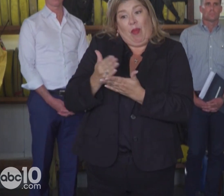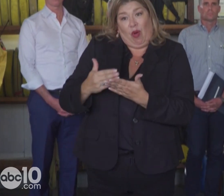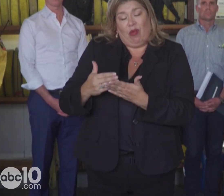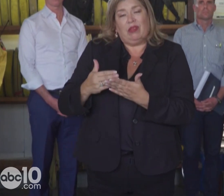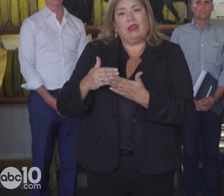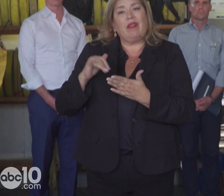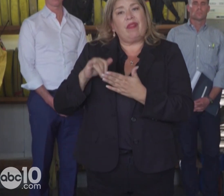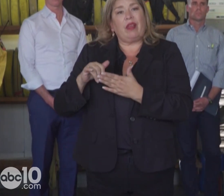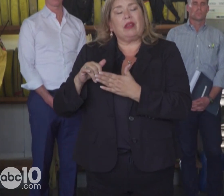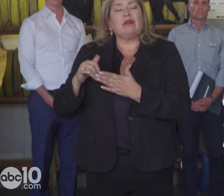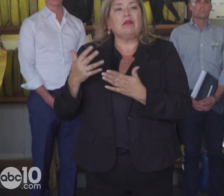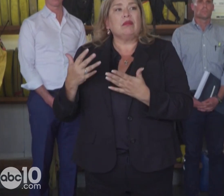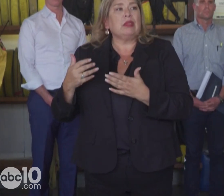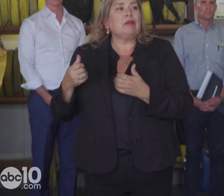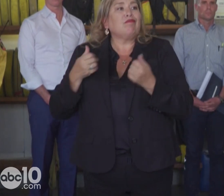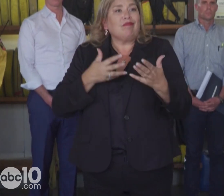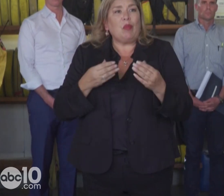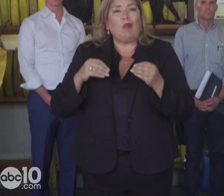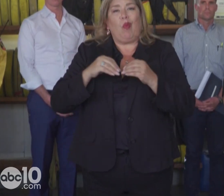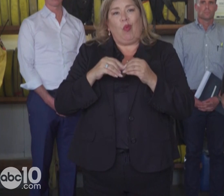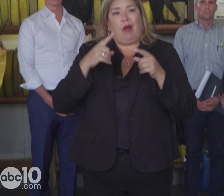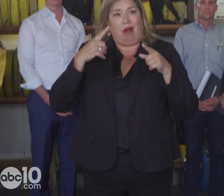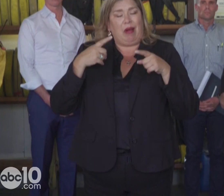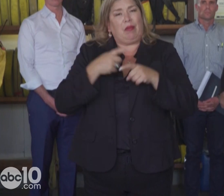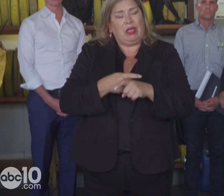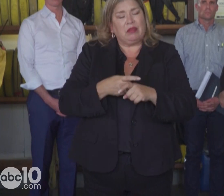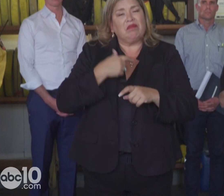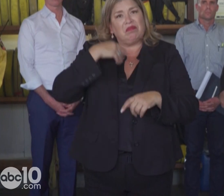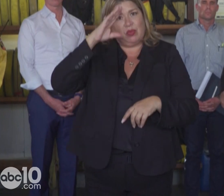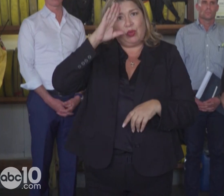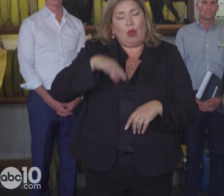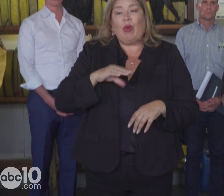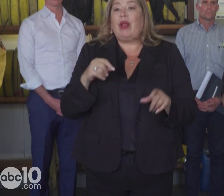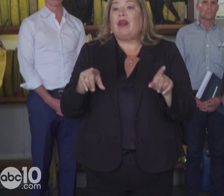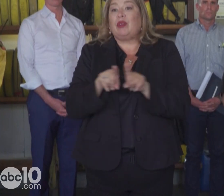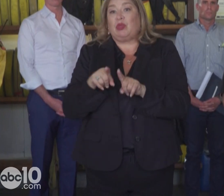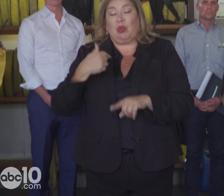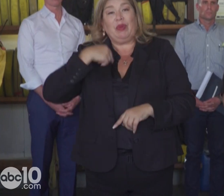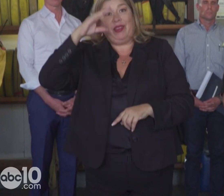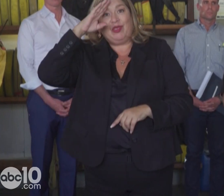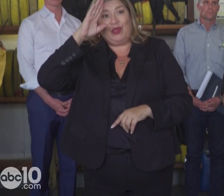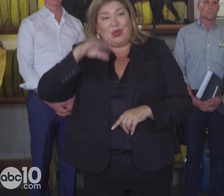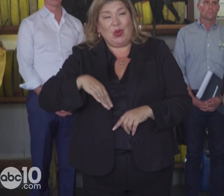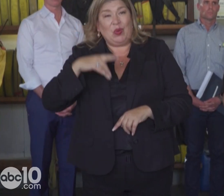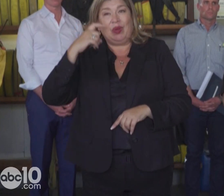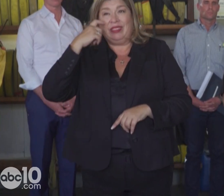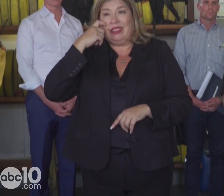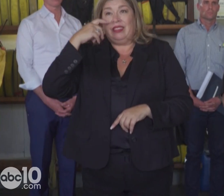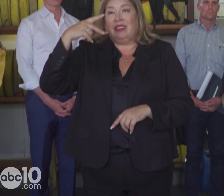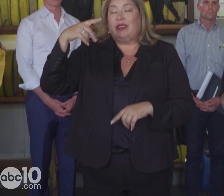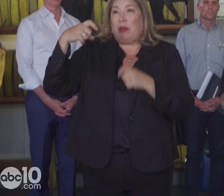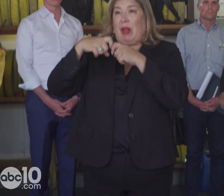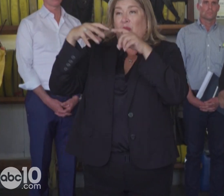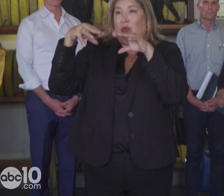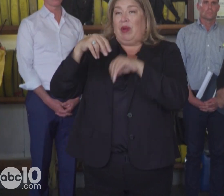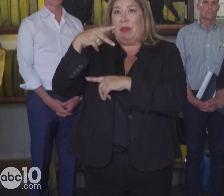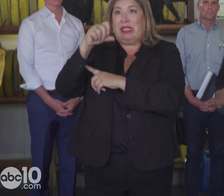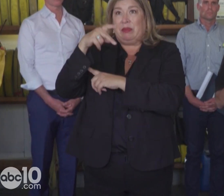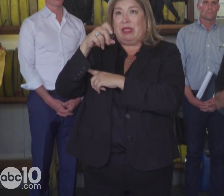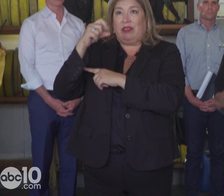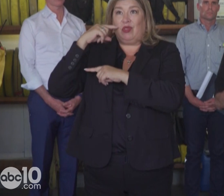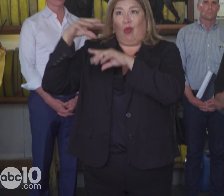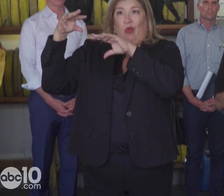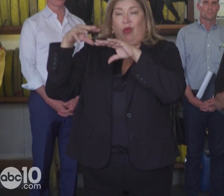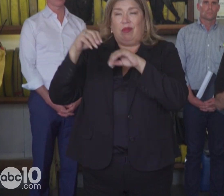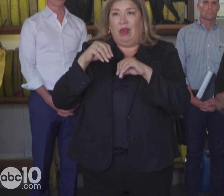is making it more complex. And we know that we're coming off of a PSPS here shortly, but we're going to go